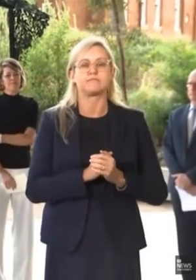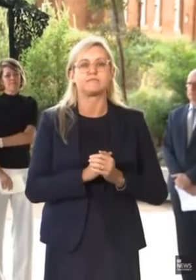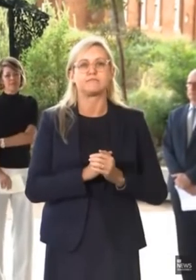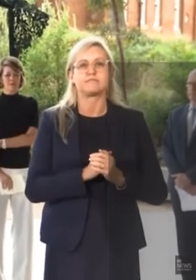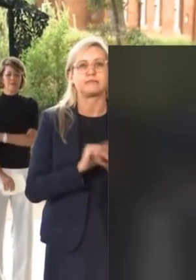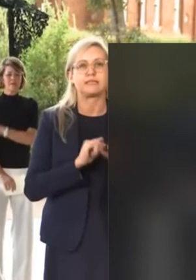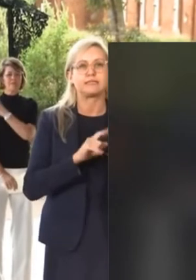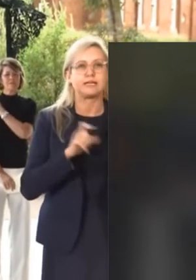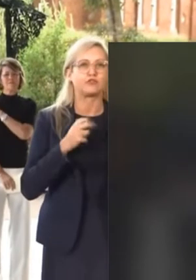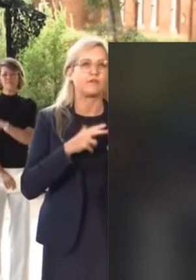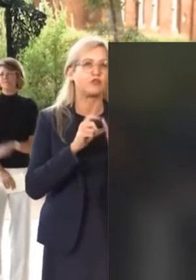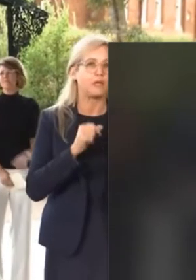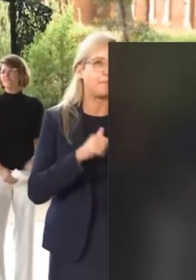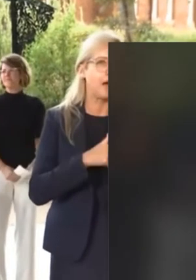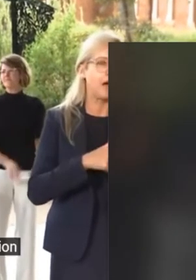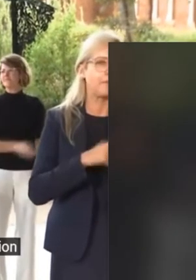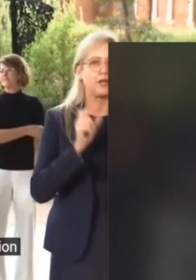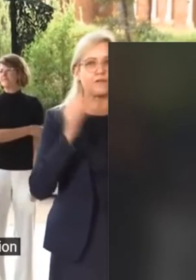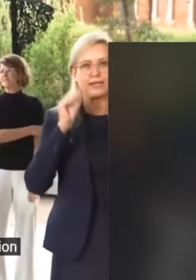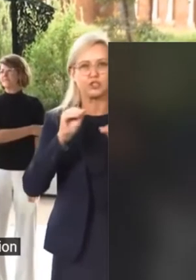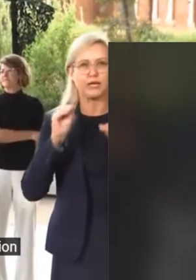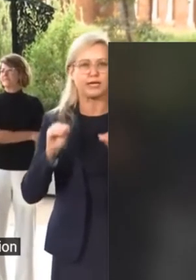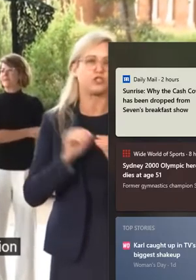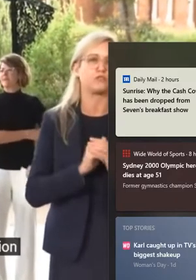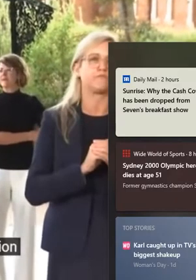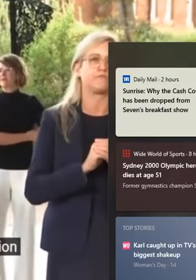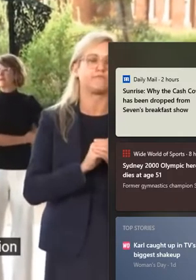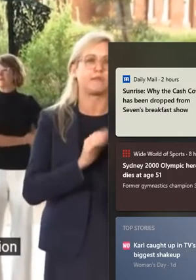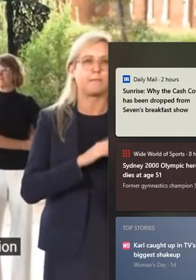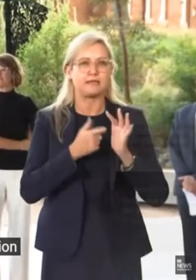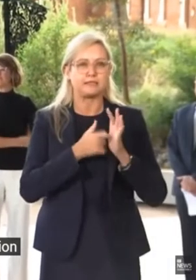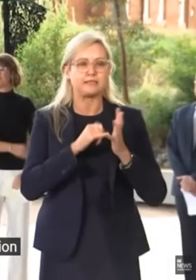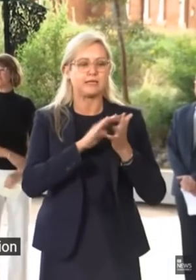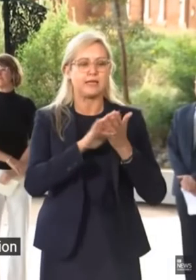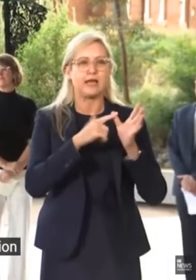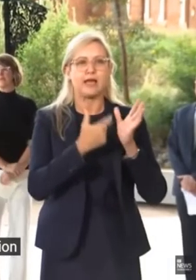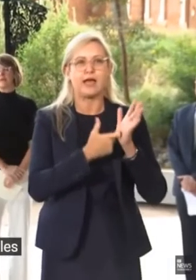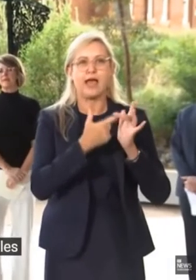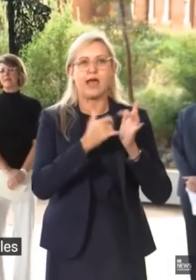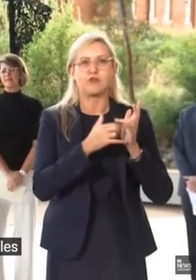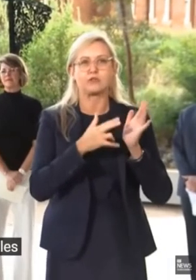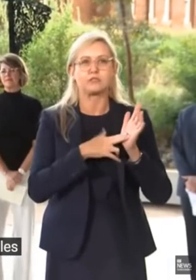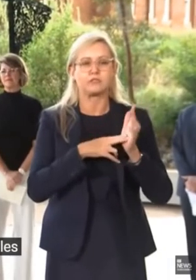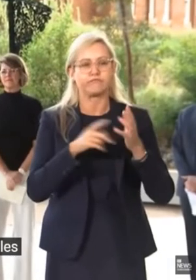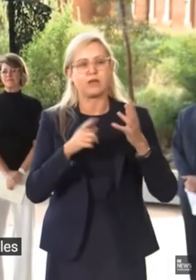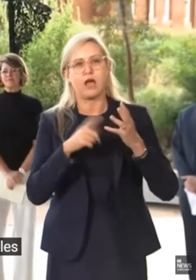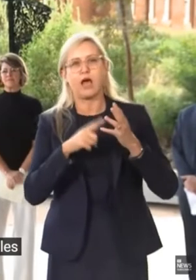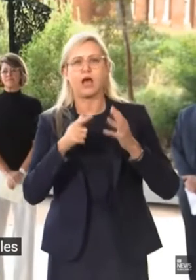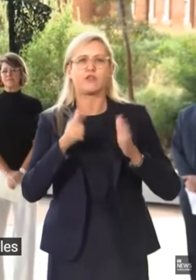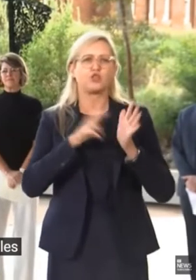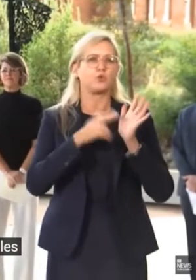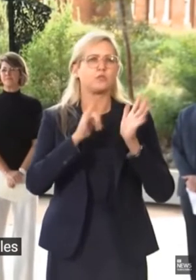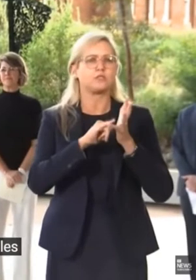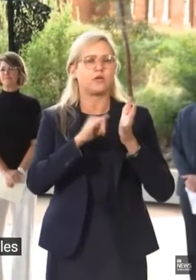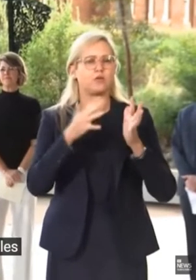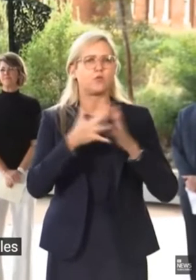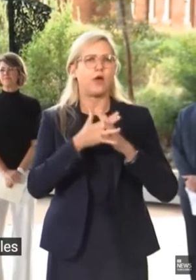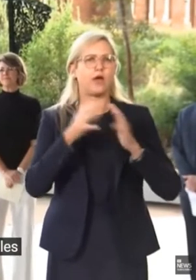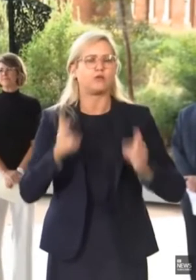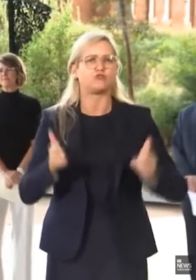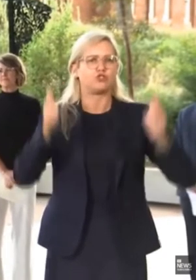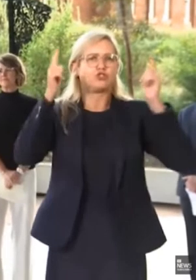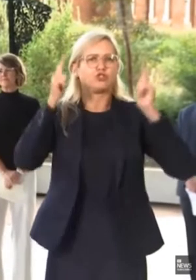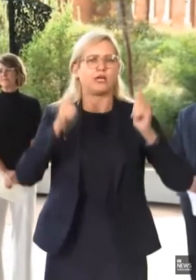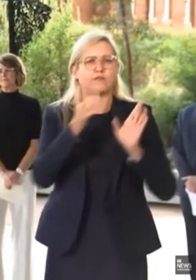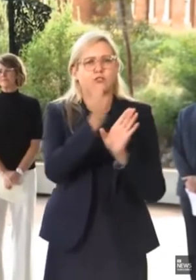the Department of Education, Georgina Harrisson, as well as the New South Wales Chief Psychiatrist, Dr. Murray